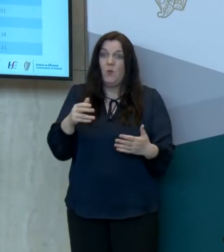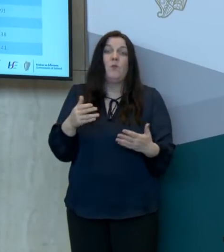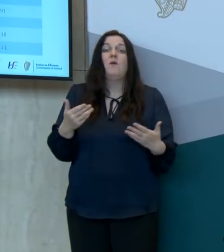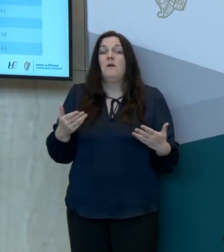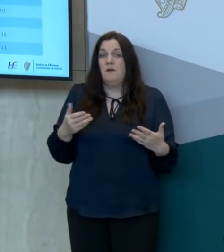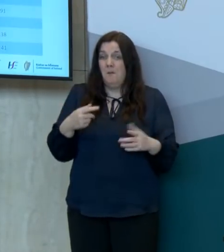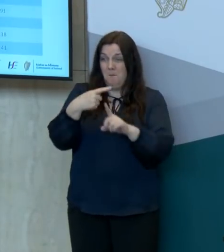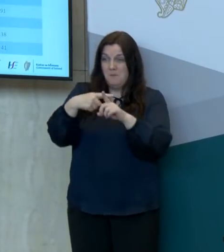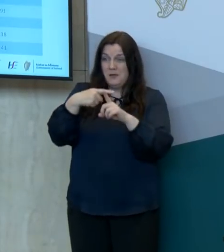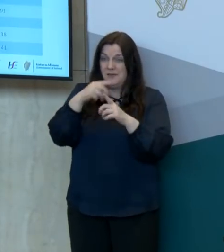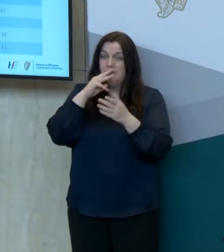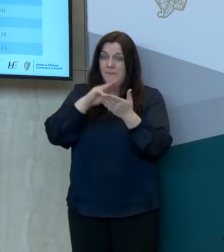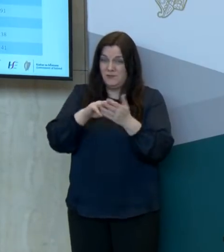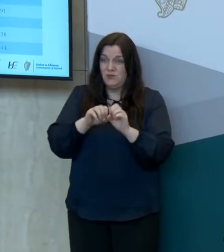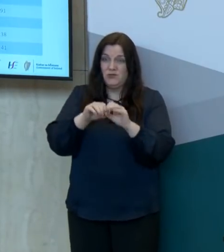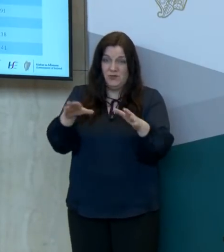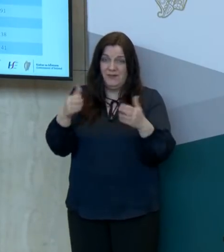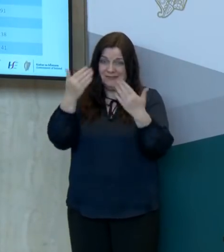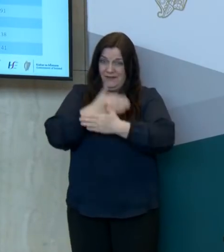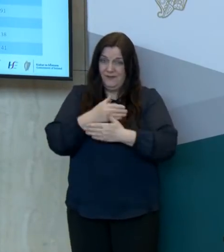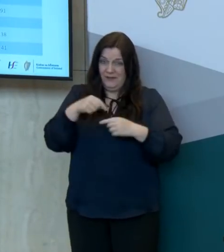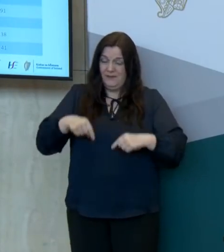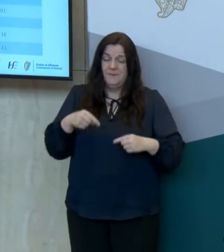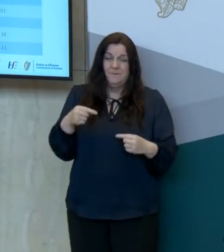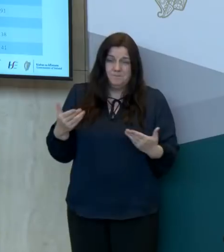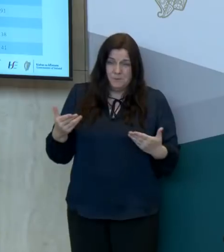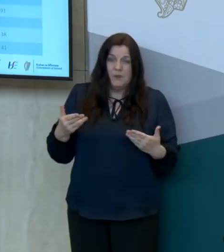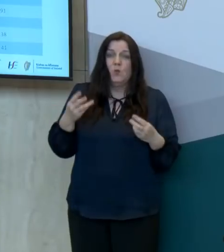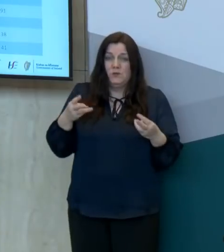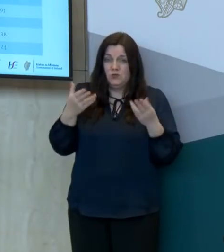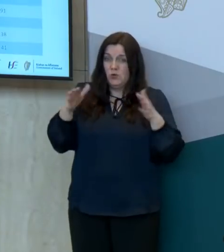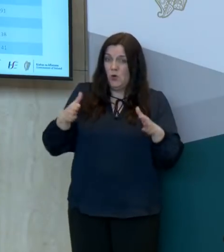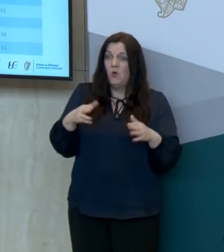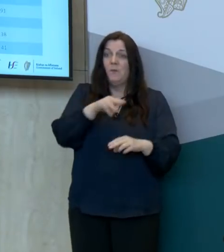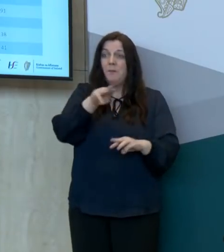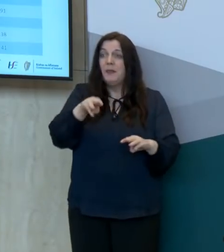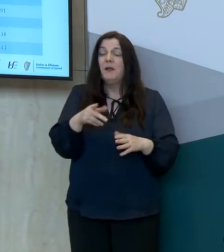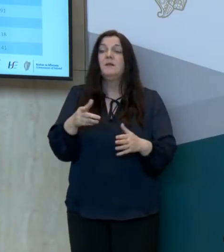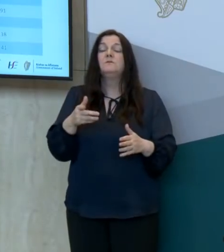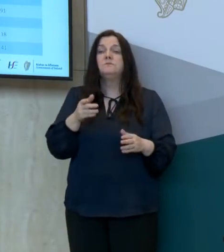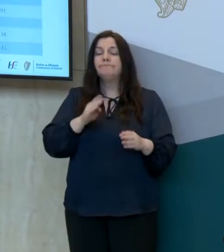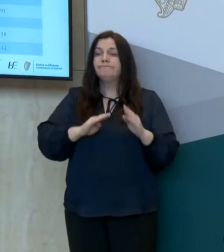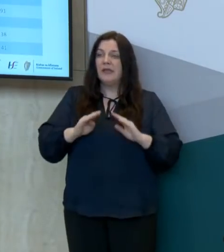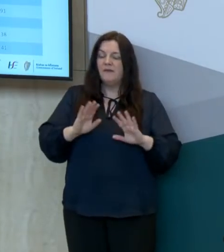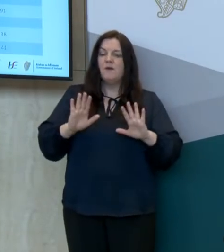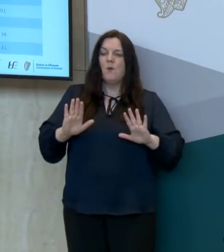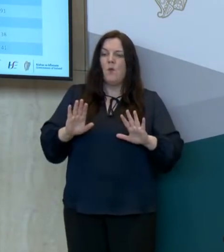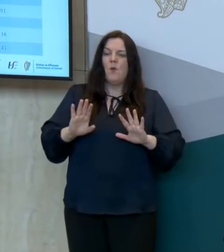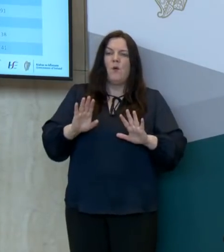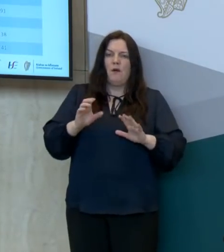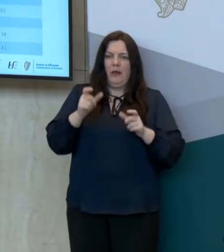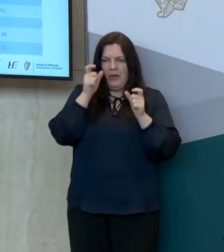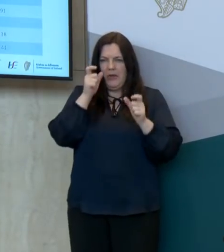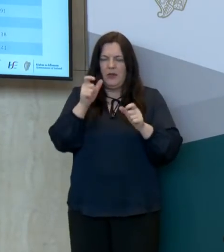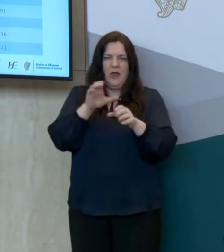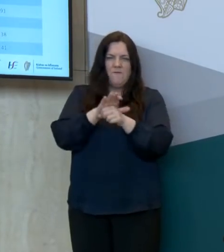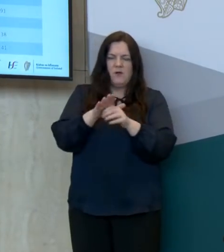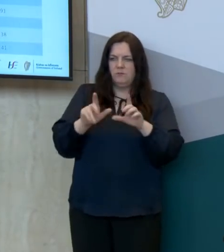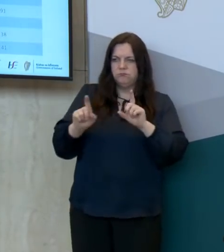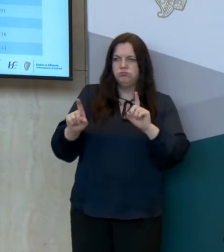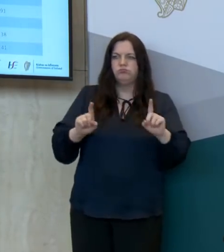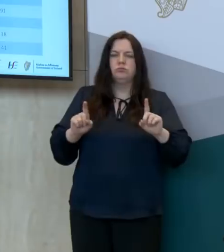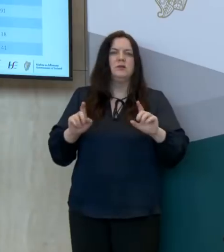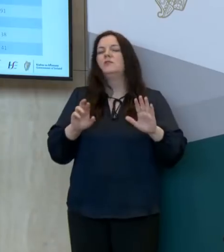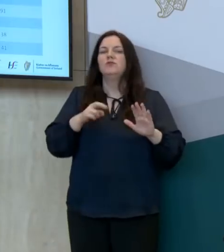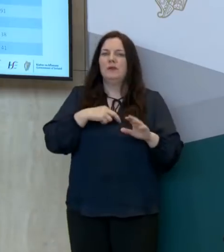the positive message this evening will show them that each of us as individuals and what we do each day does make a difference. And